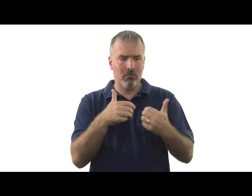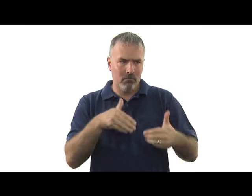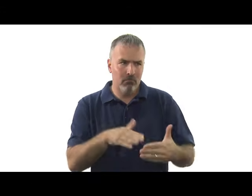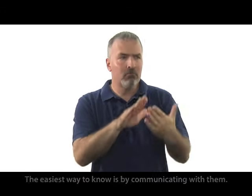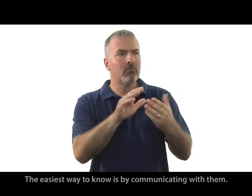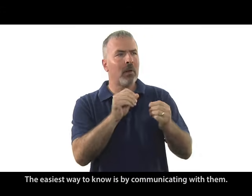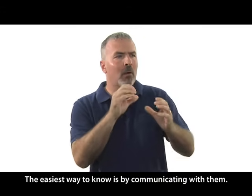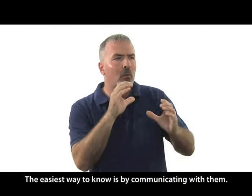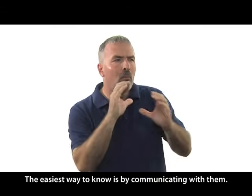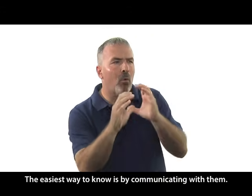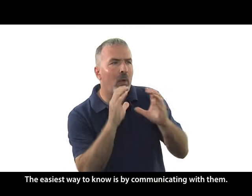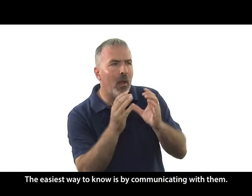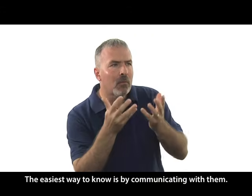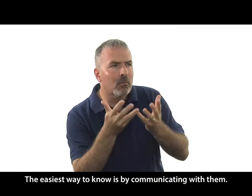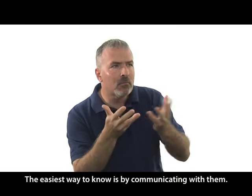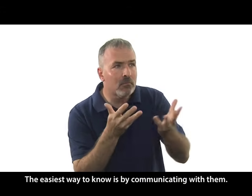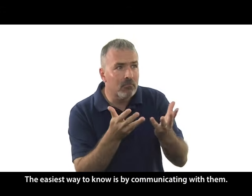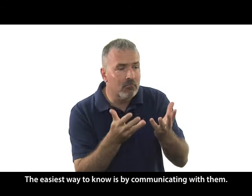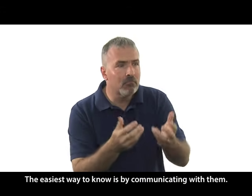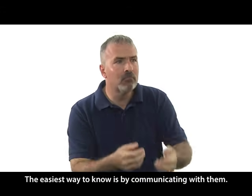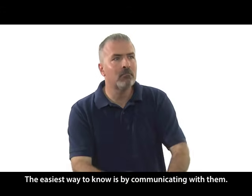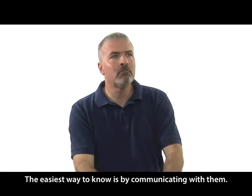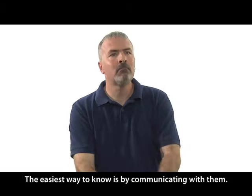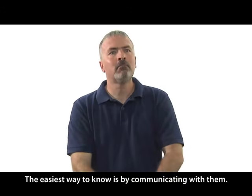The easiest way to know is by communicating with them.